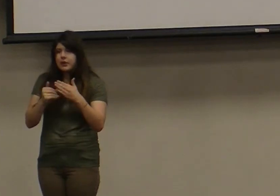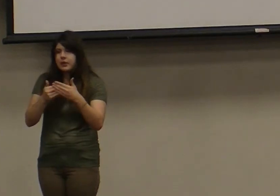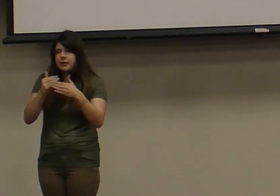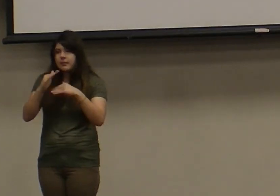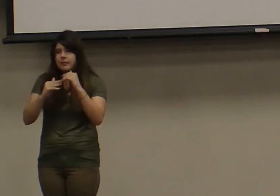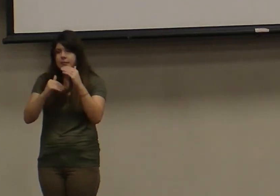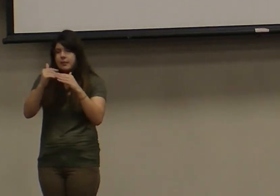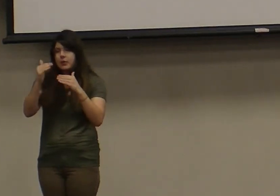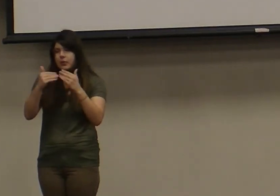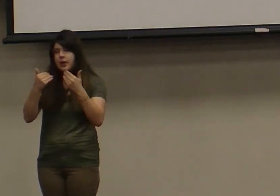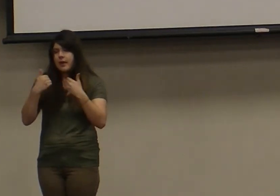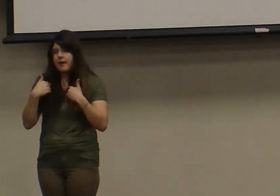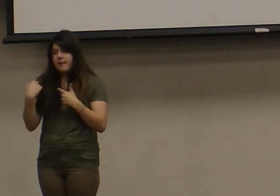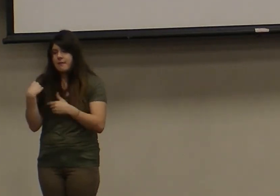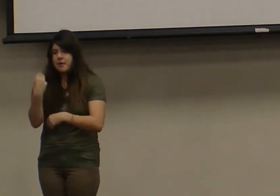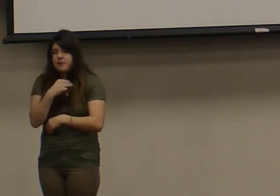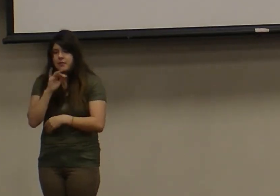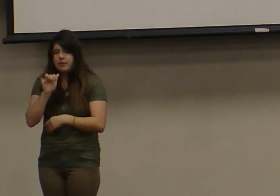family